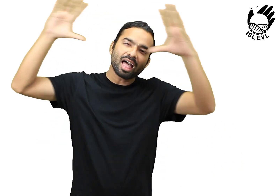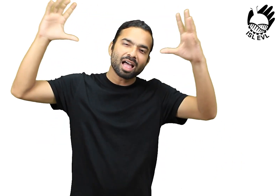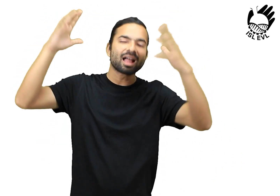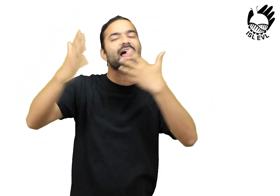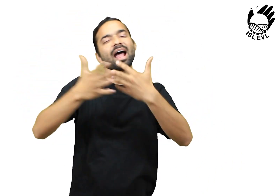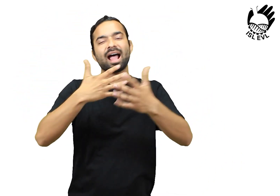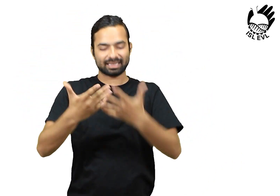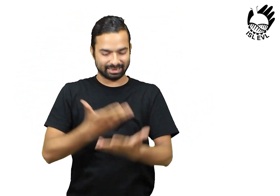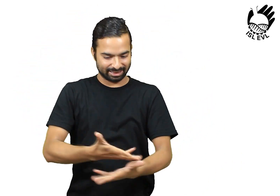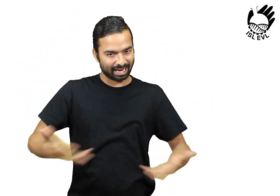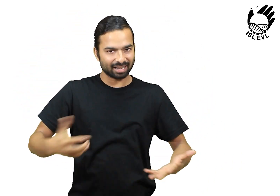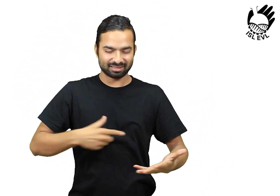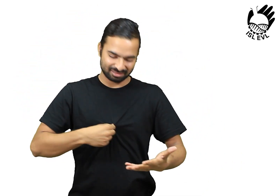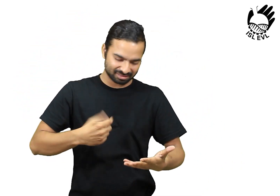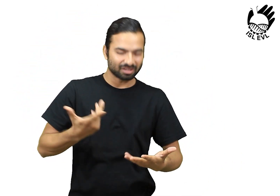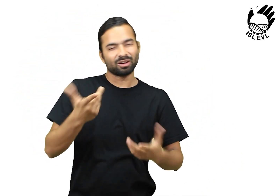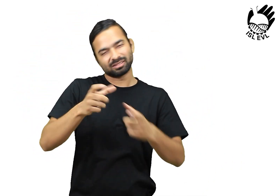of water absorbed by the hydrogel samples.